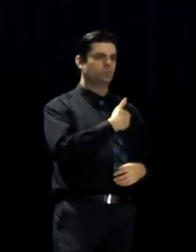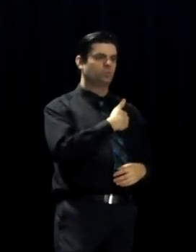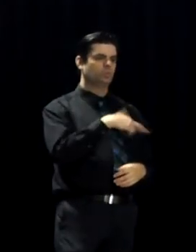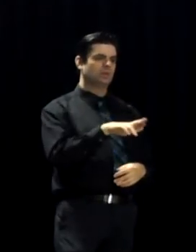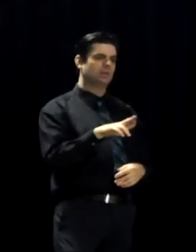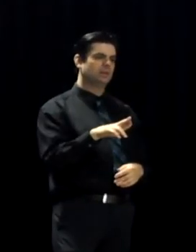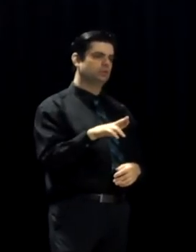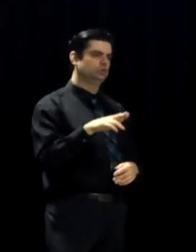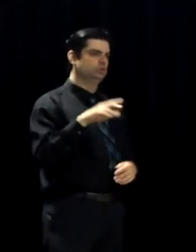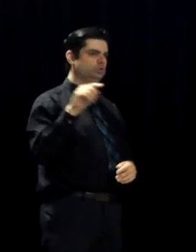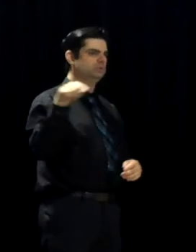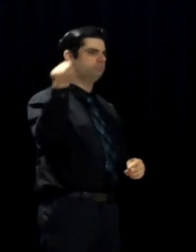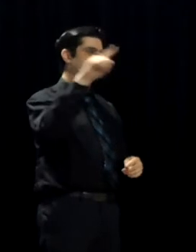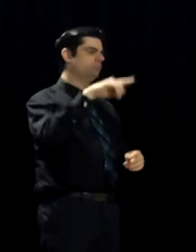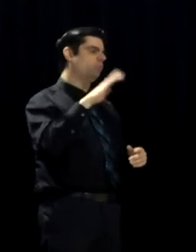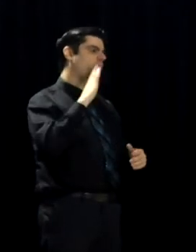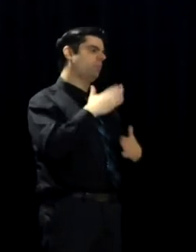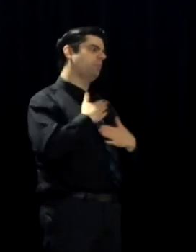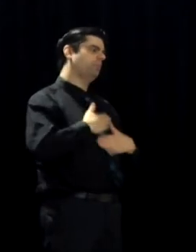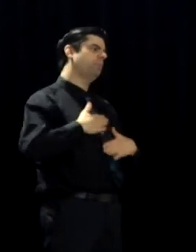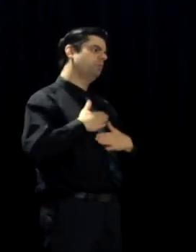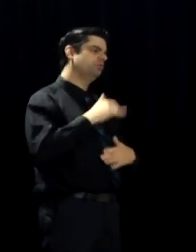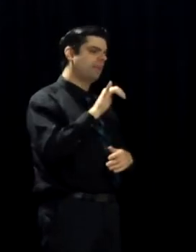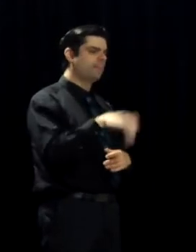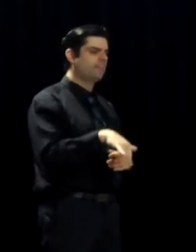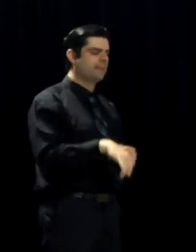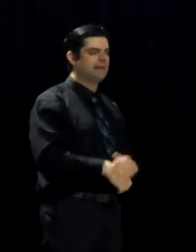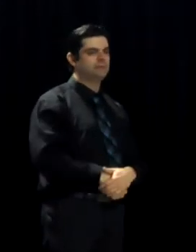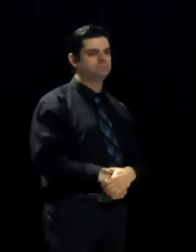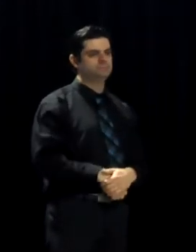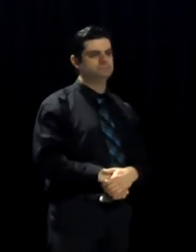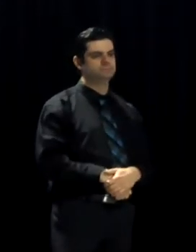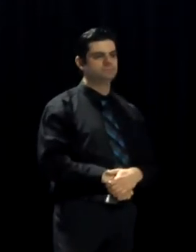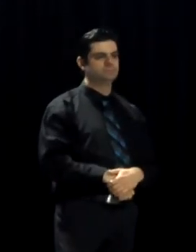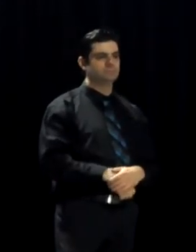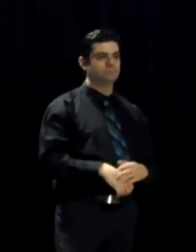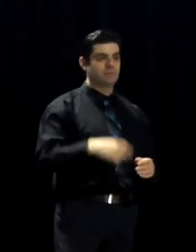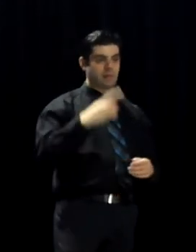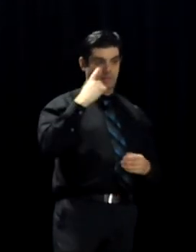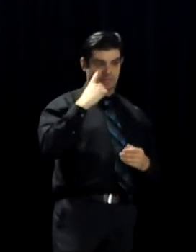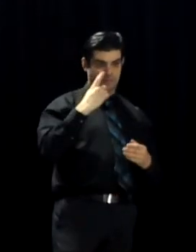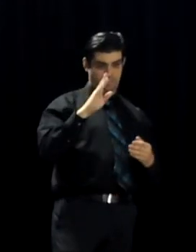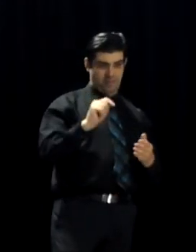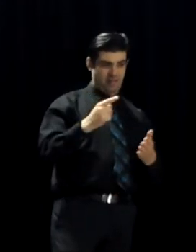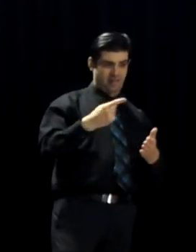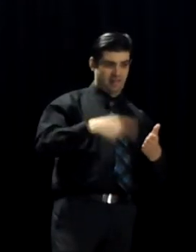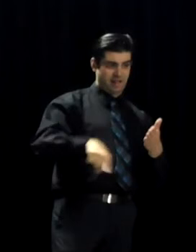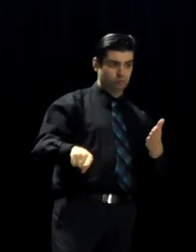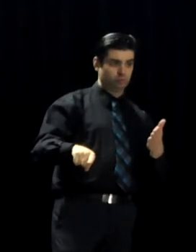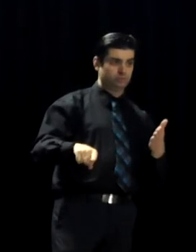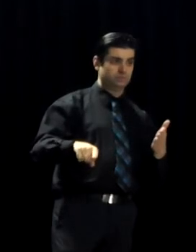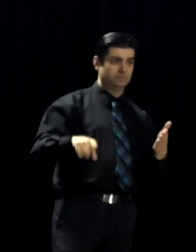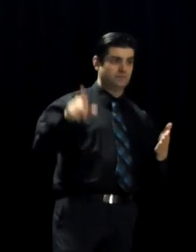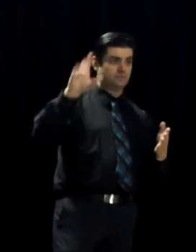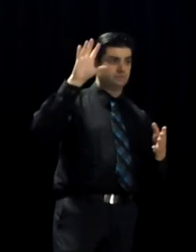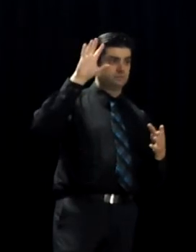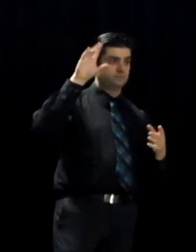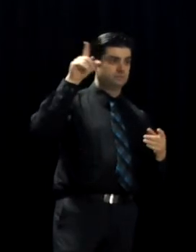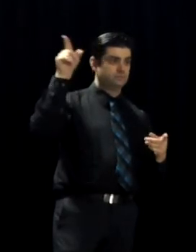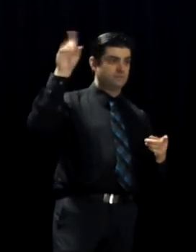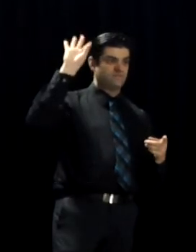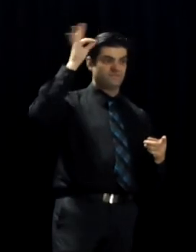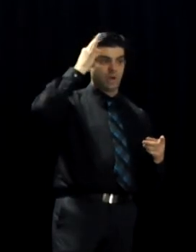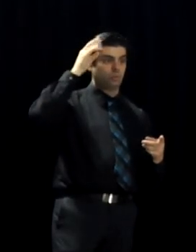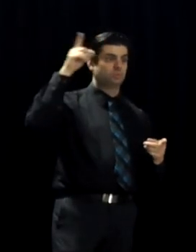this week before we get to next weekend, where somebody can say, the federal government says X, the state says Y, well, we're